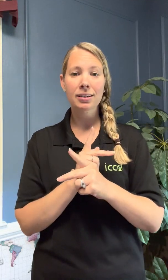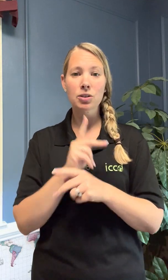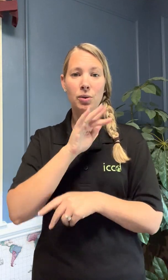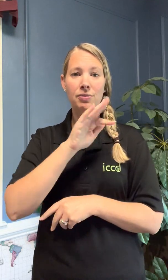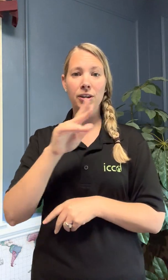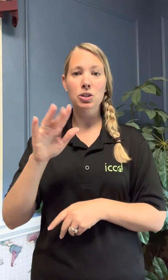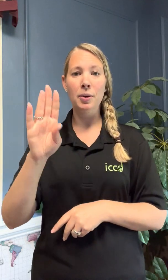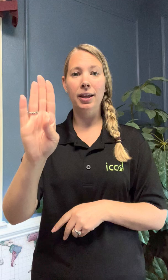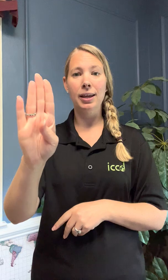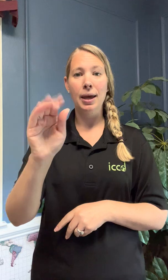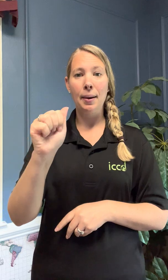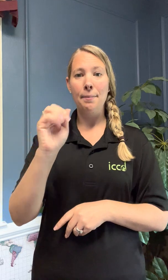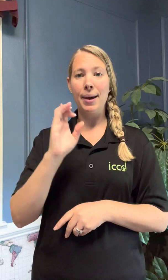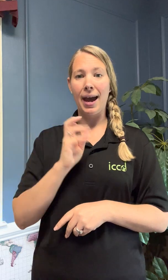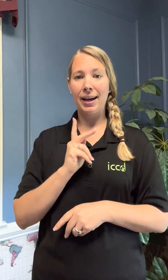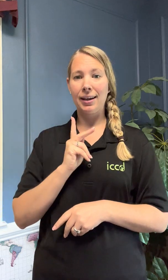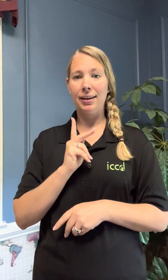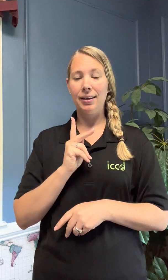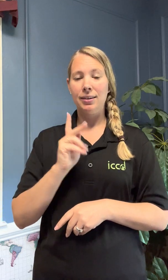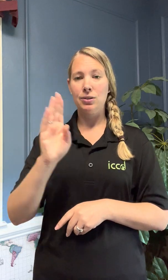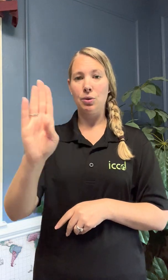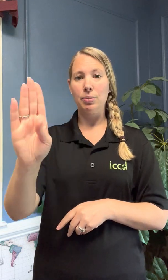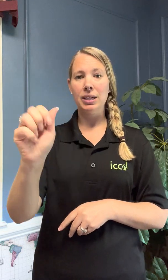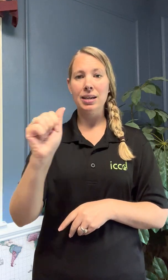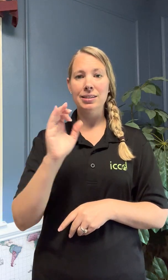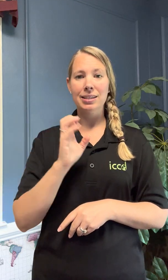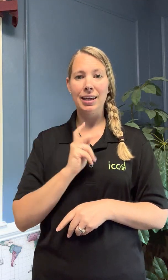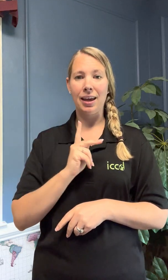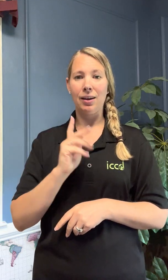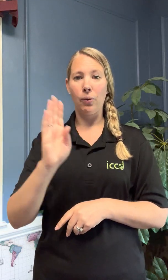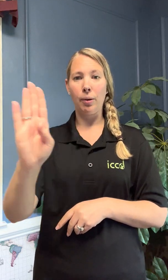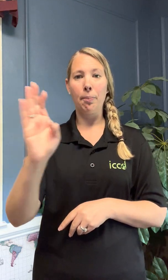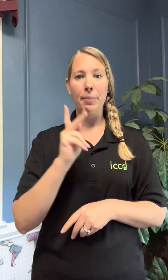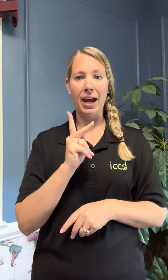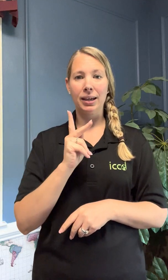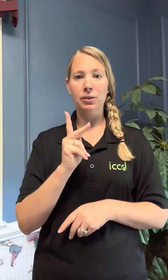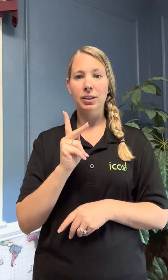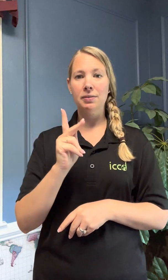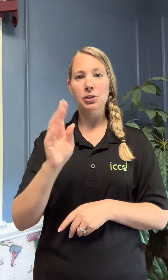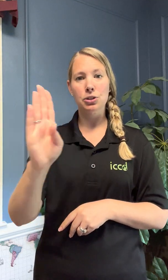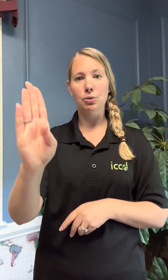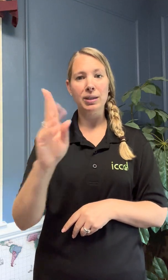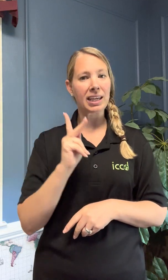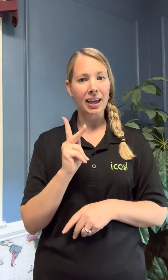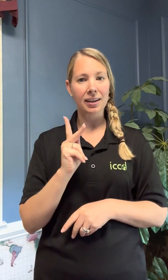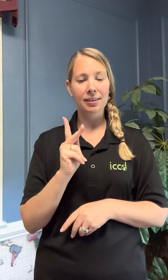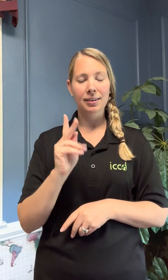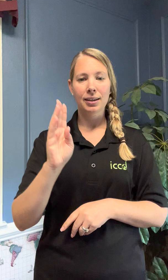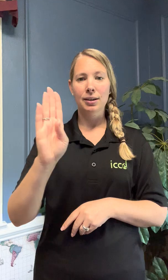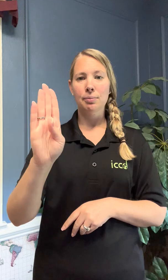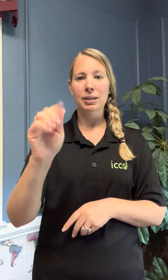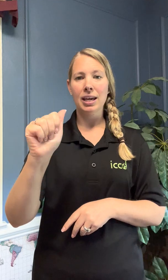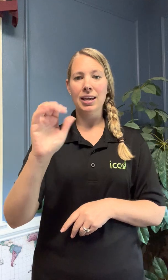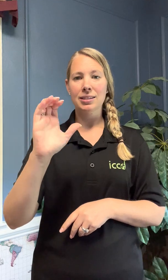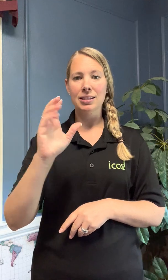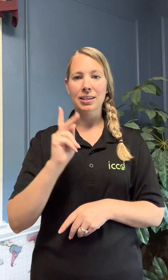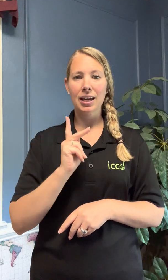so we finger spell it back. So B-A-C-K, or back. You could even just do B-K.